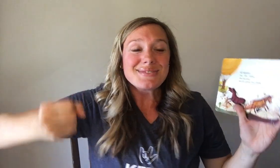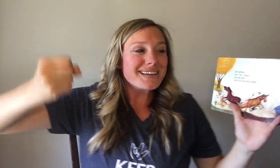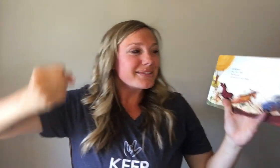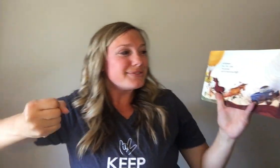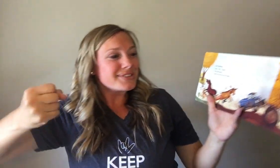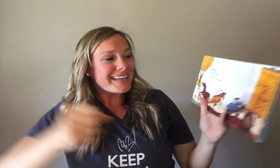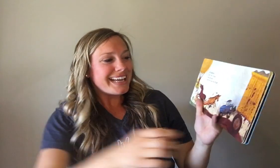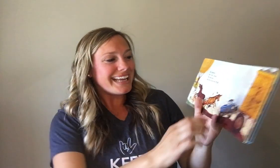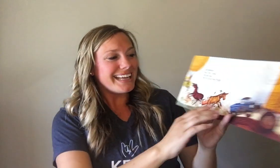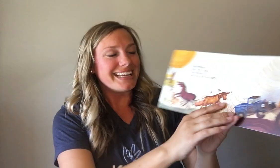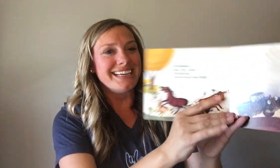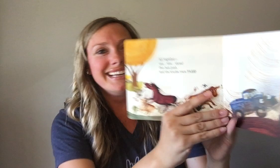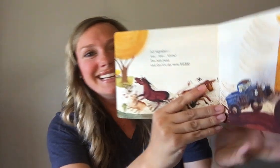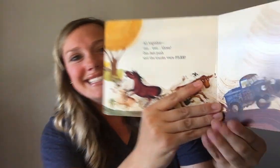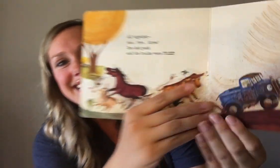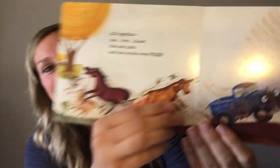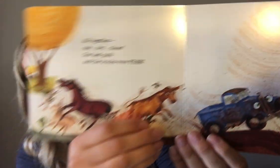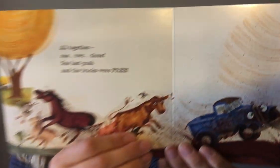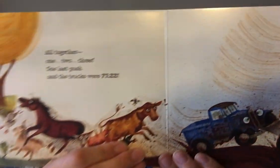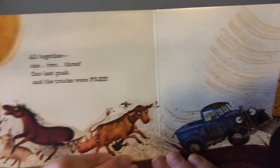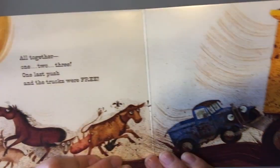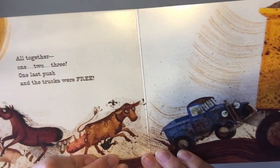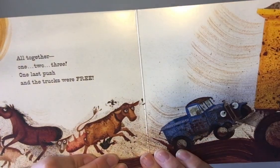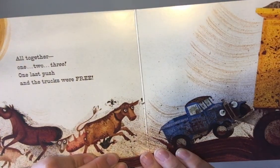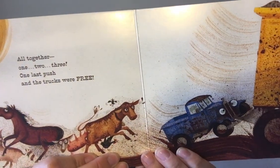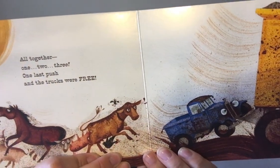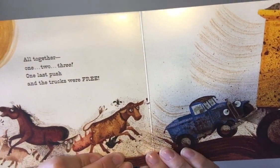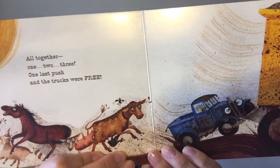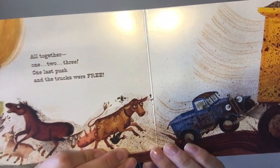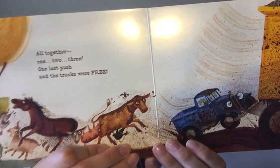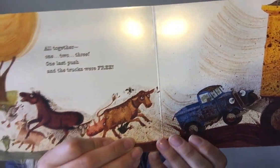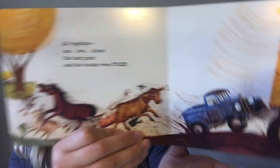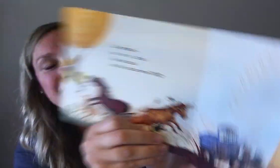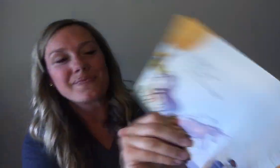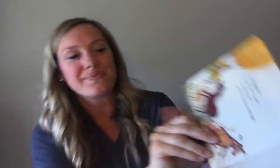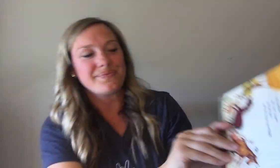were free. See, they got him out of the mud.